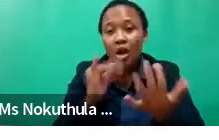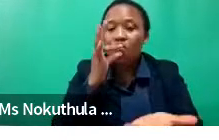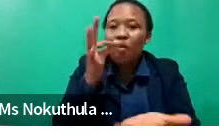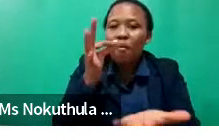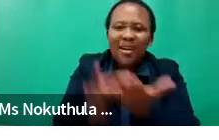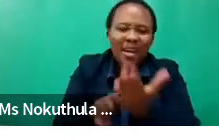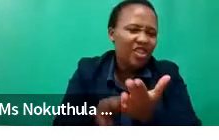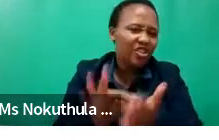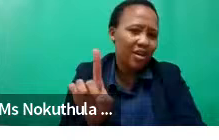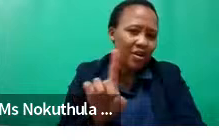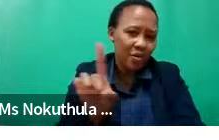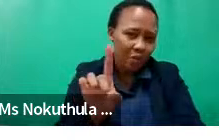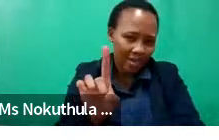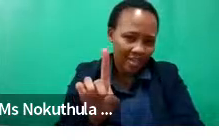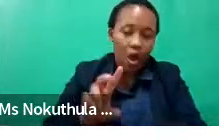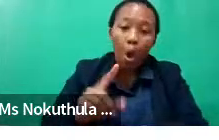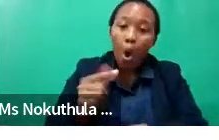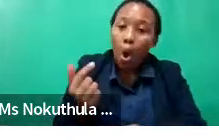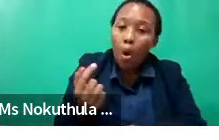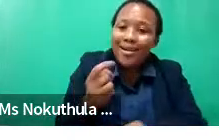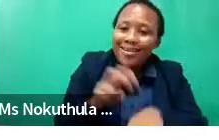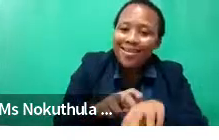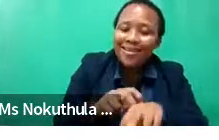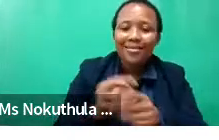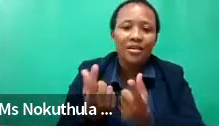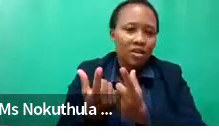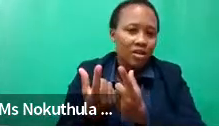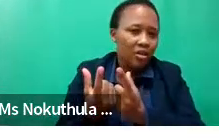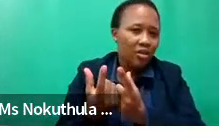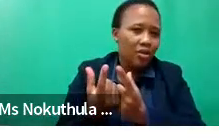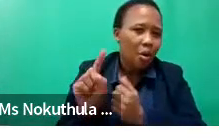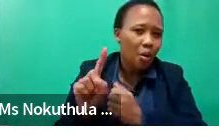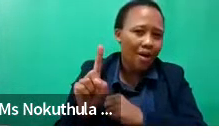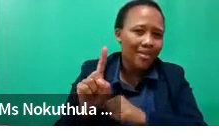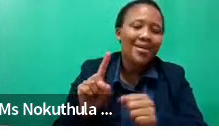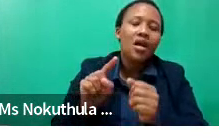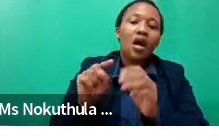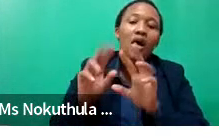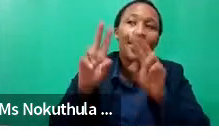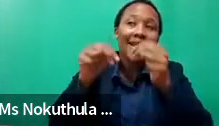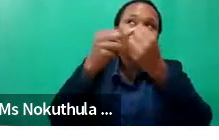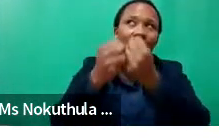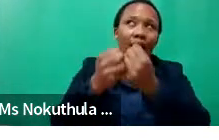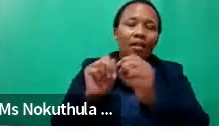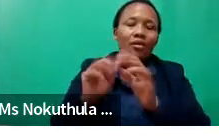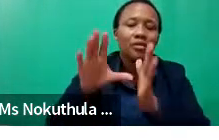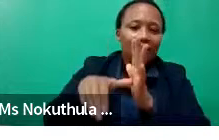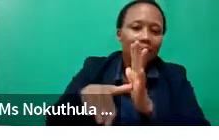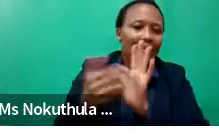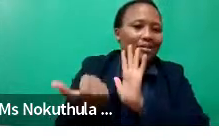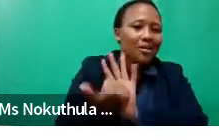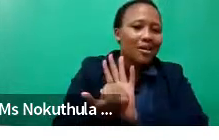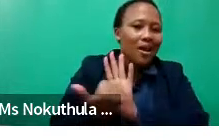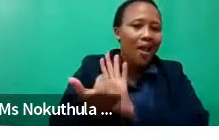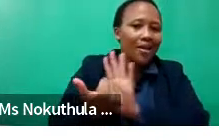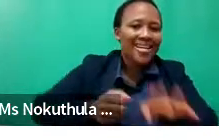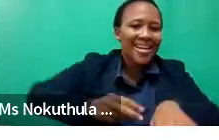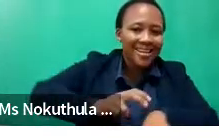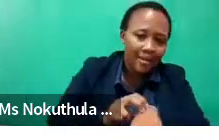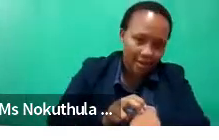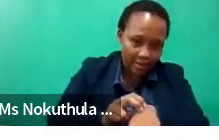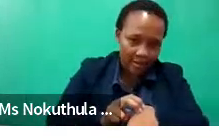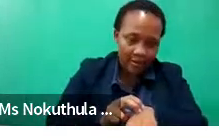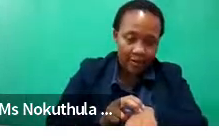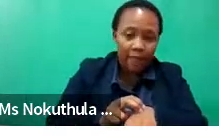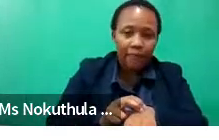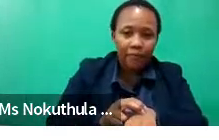should be passed. Currently in Nigeria, a National Disability Act has been passed. So this is actually taking care of this. Then government should